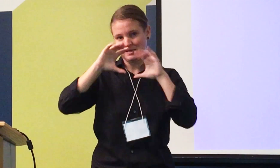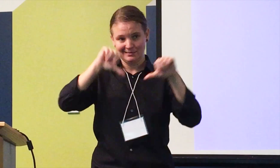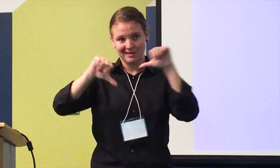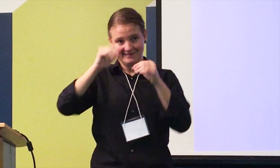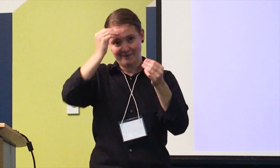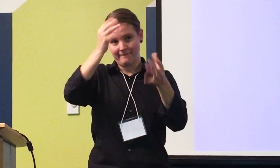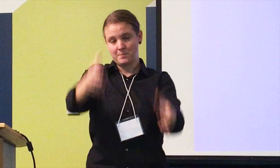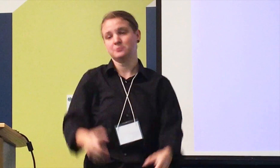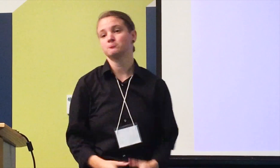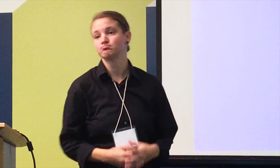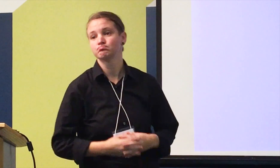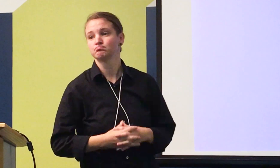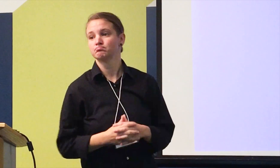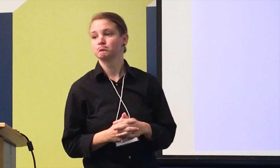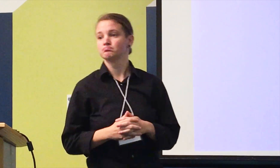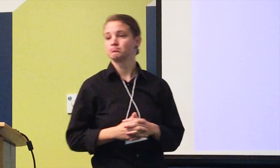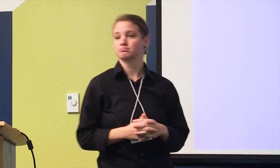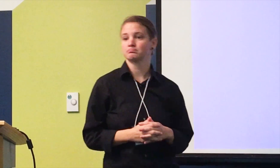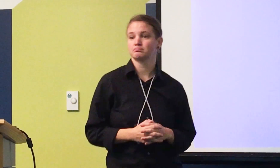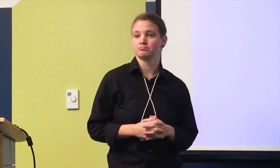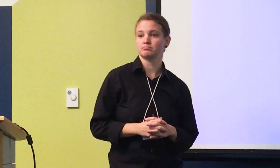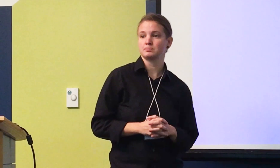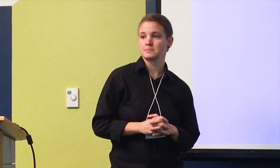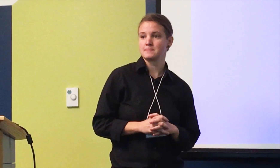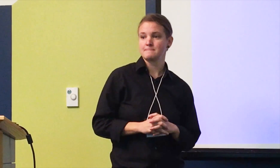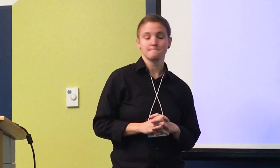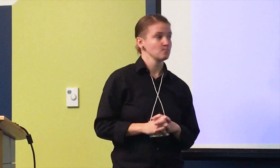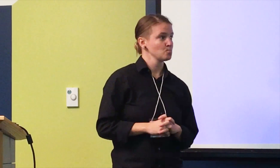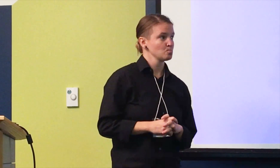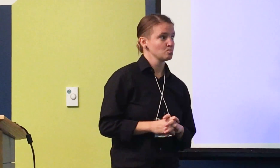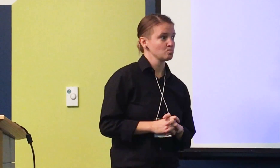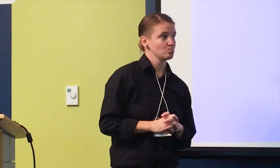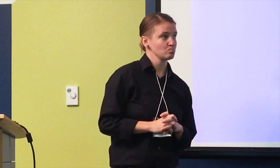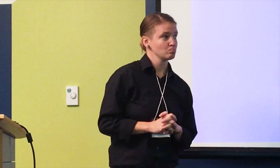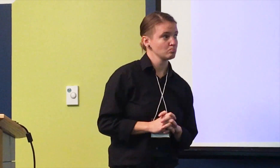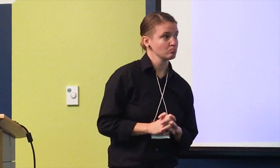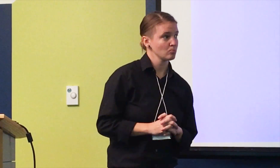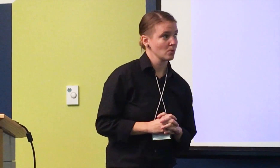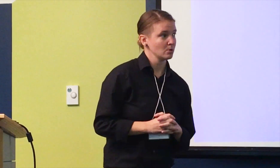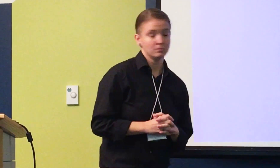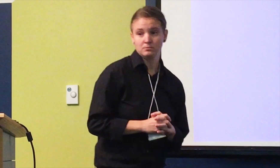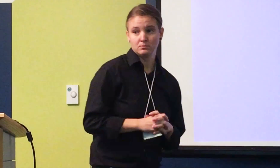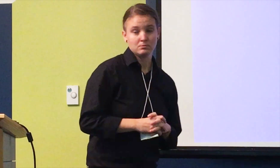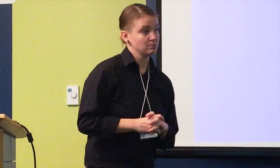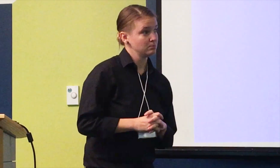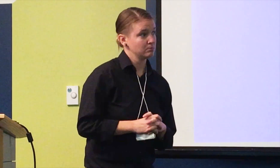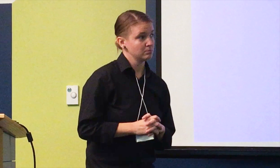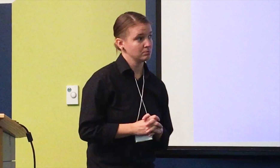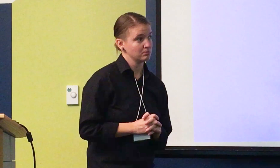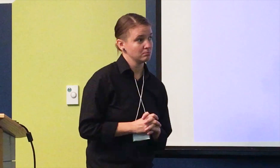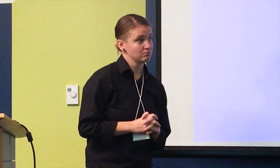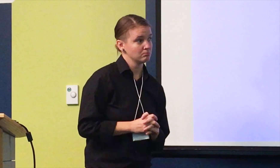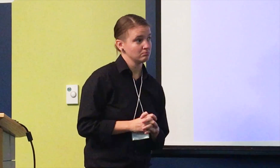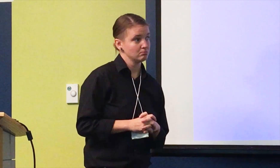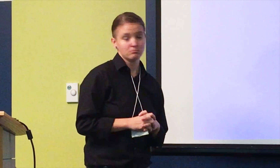that science is beyond language and all about language at the same time. So how do we collaborate to make that happen in the deaf community as